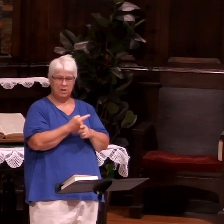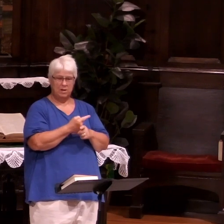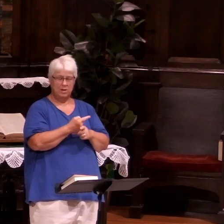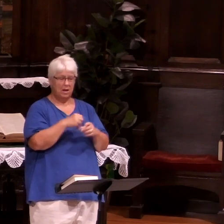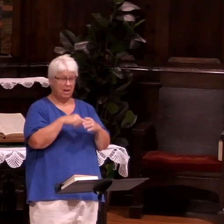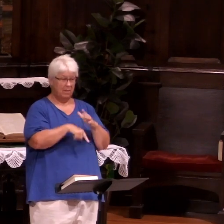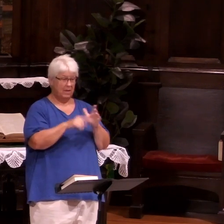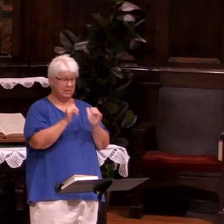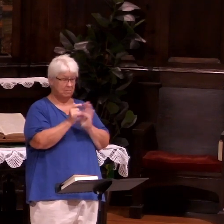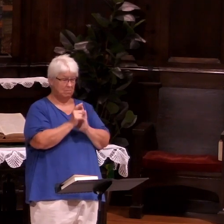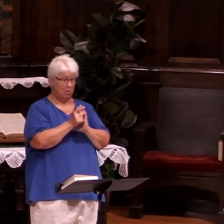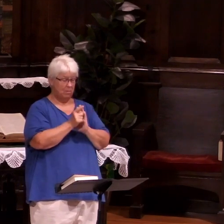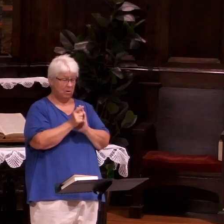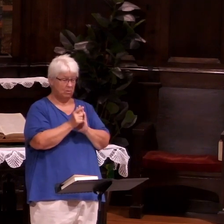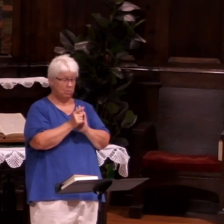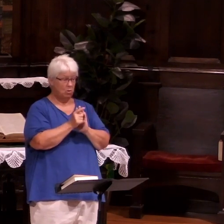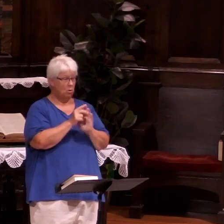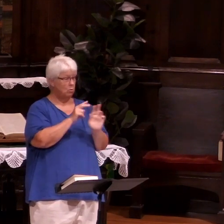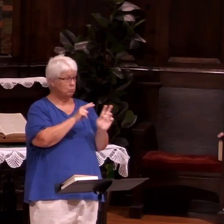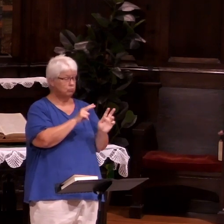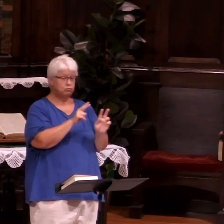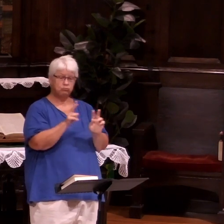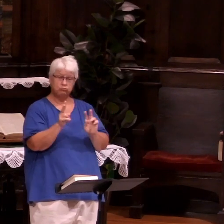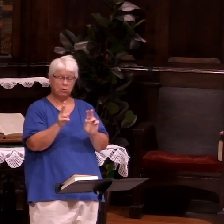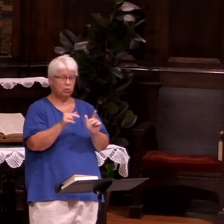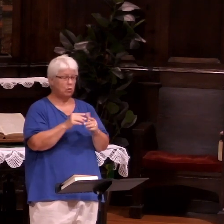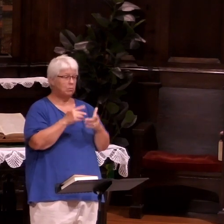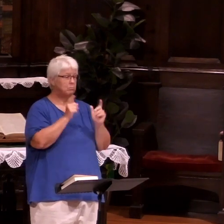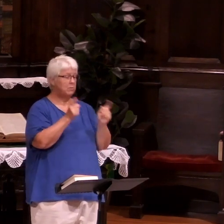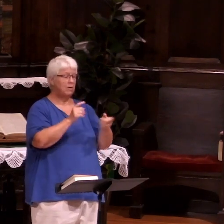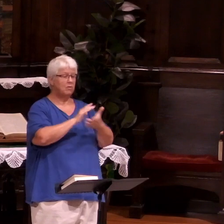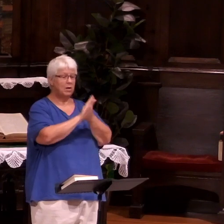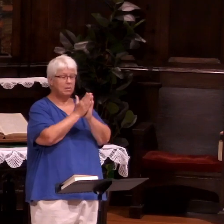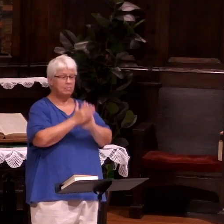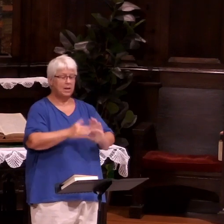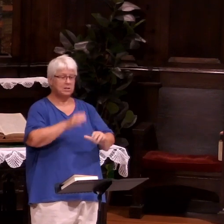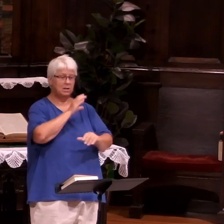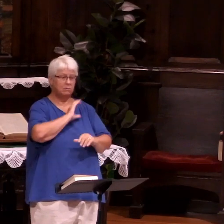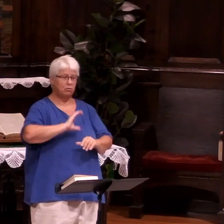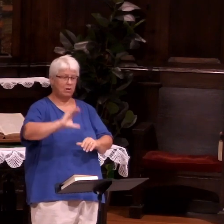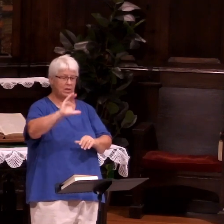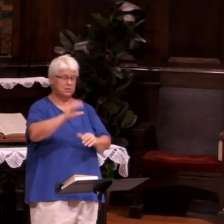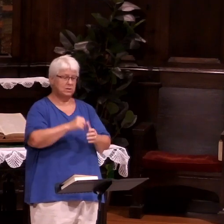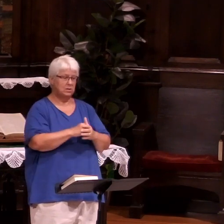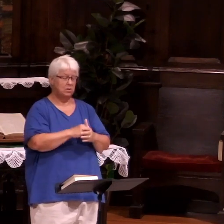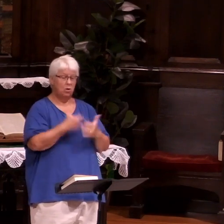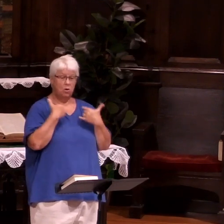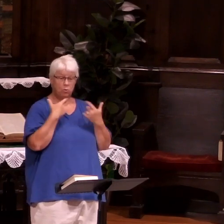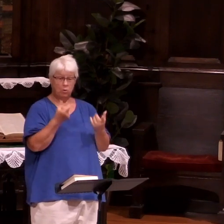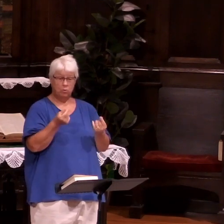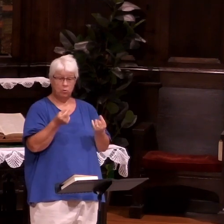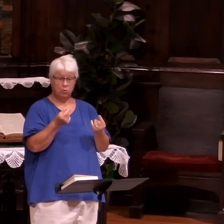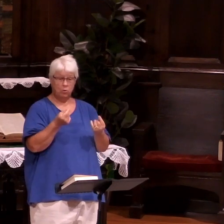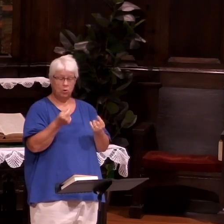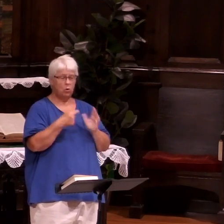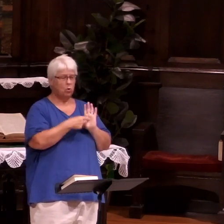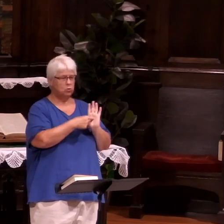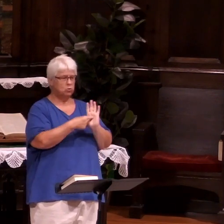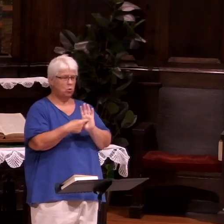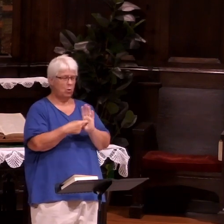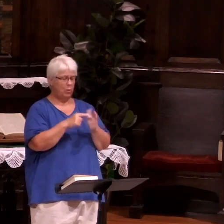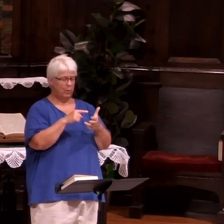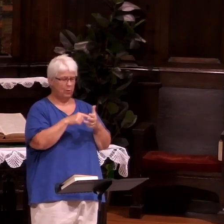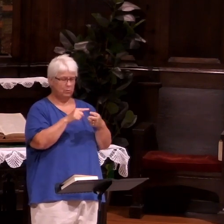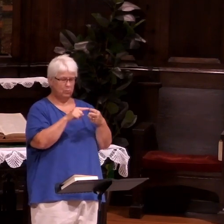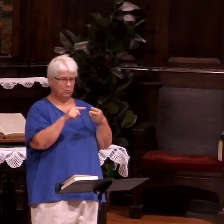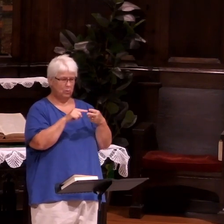in this moment, as we turn to our neighbors to pass the peace of Christ, really what we're doing is embodying those two